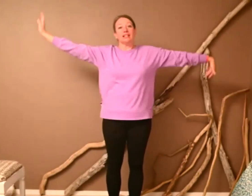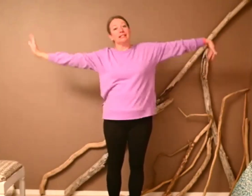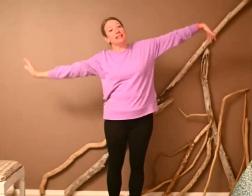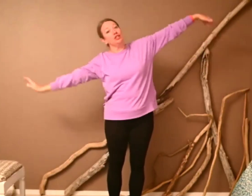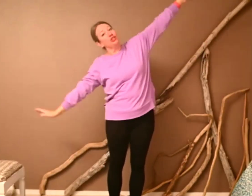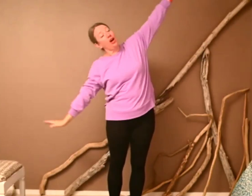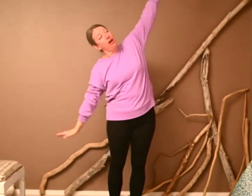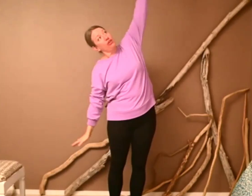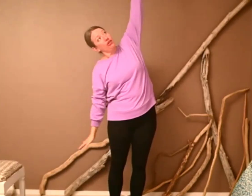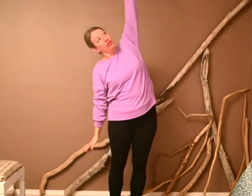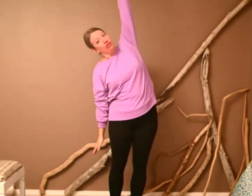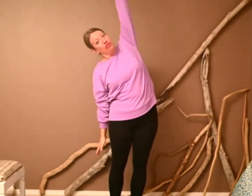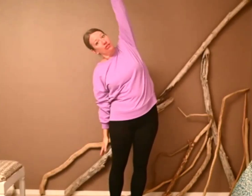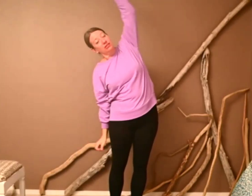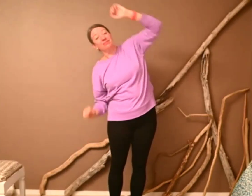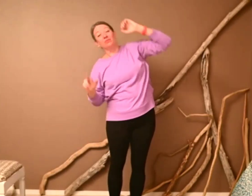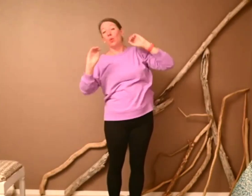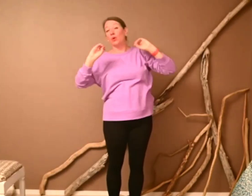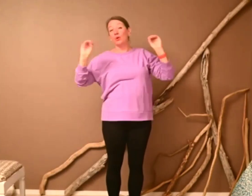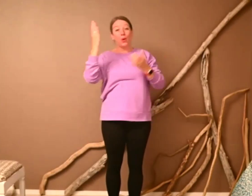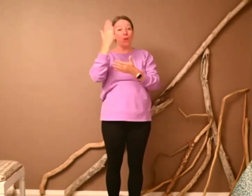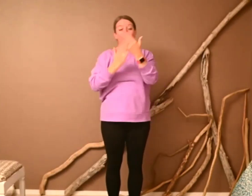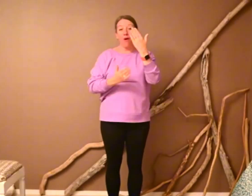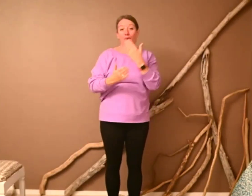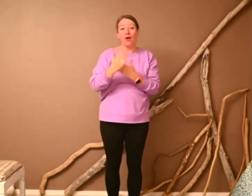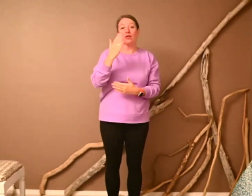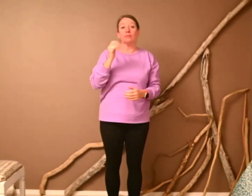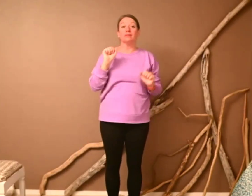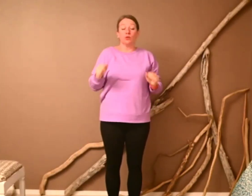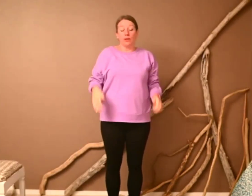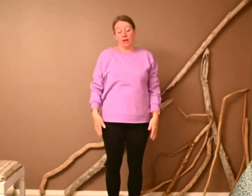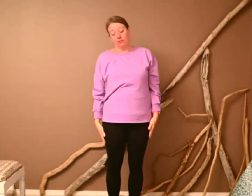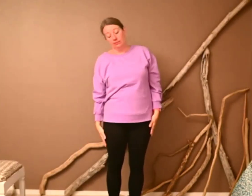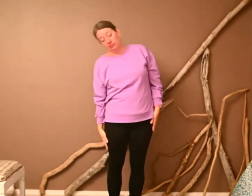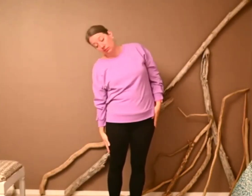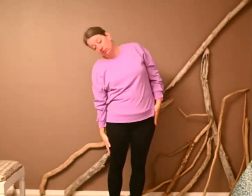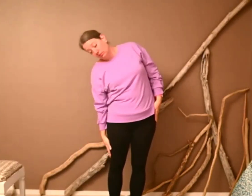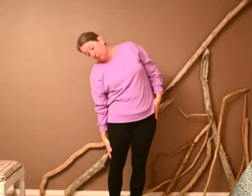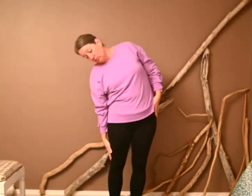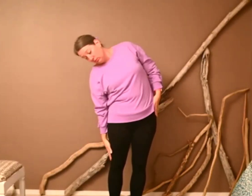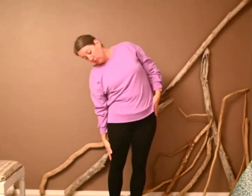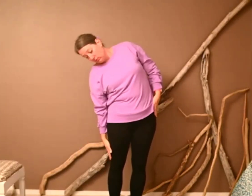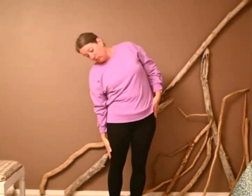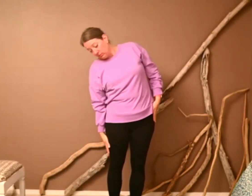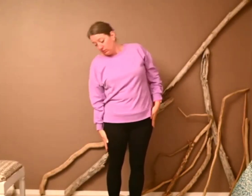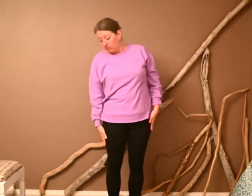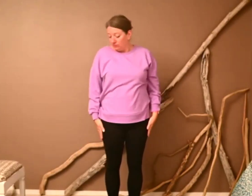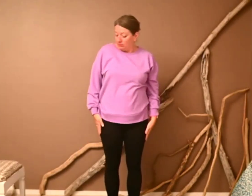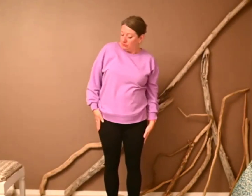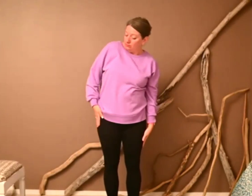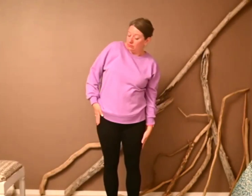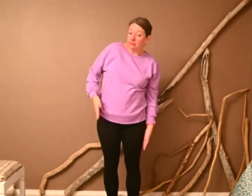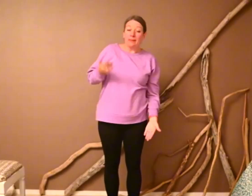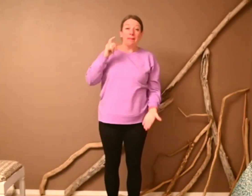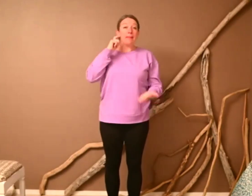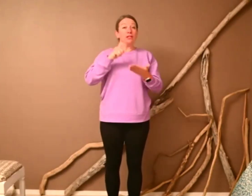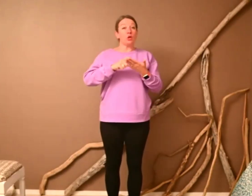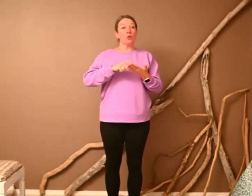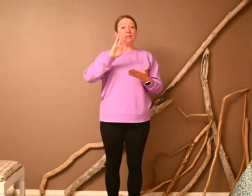perhaps reaching one up and alternating without arms, maybe again, just